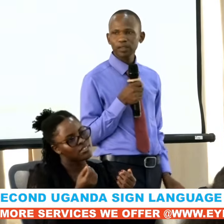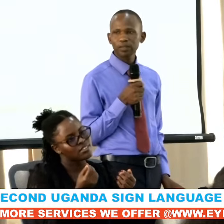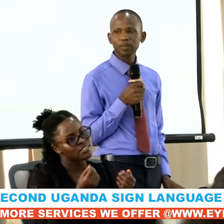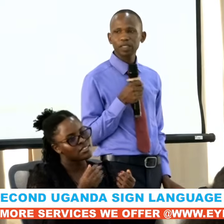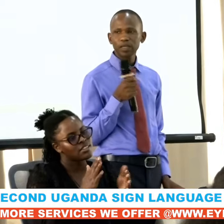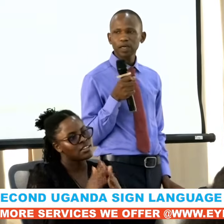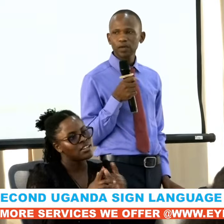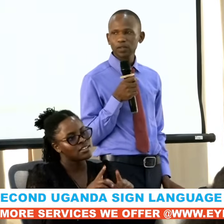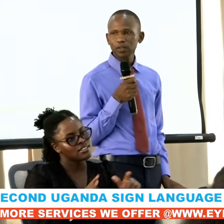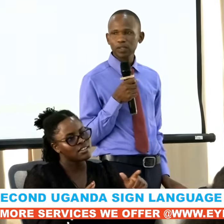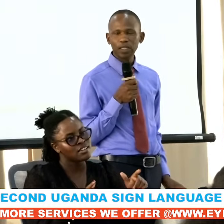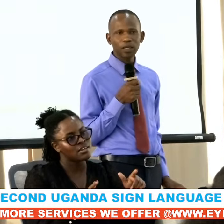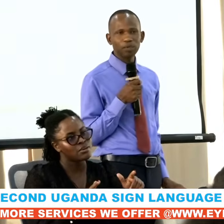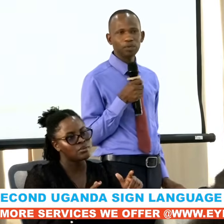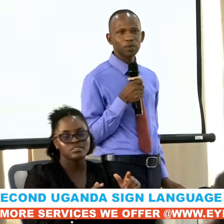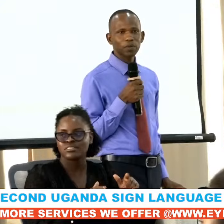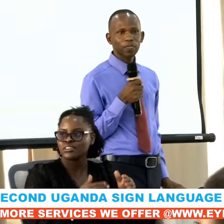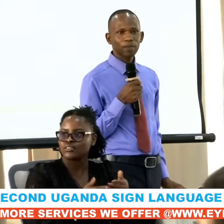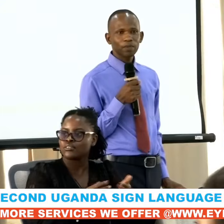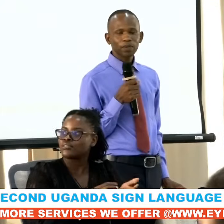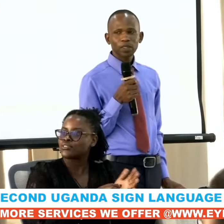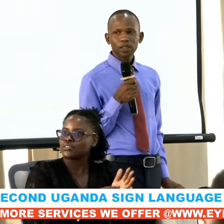Obadiah. Obadiah, you can also stand up.